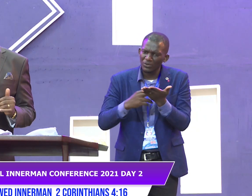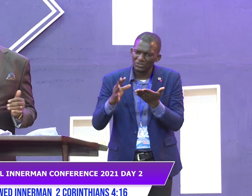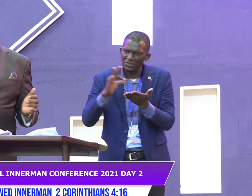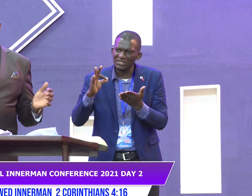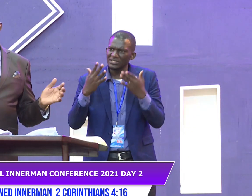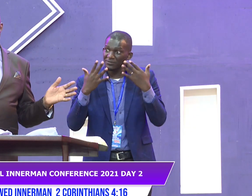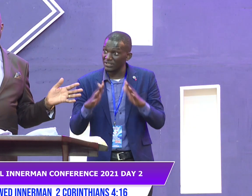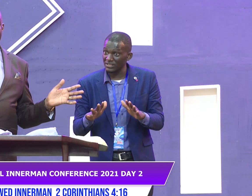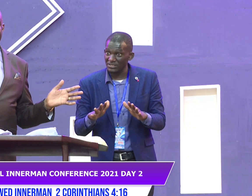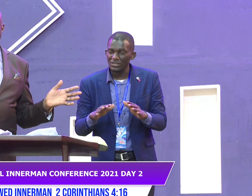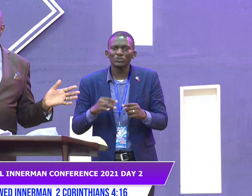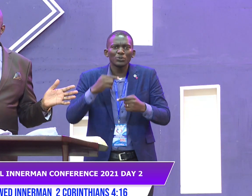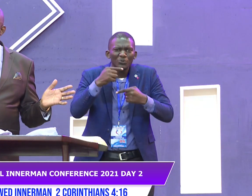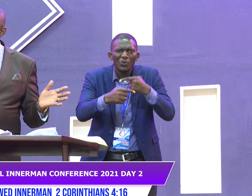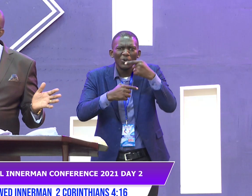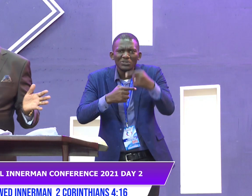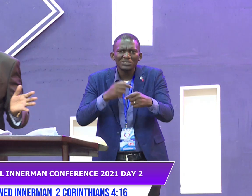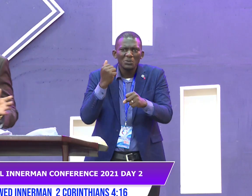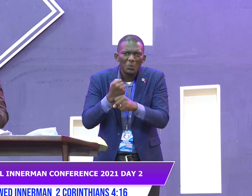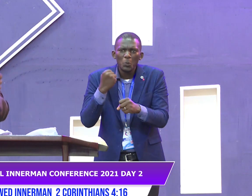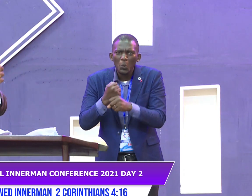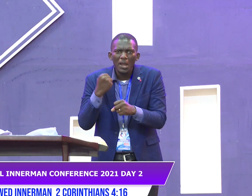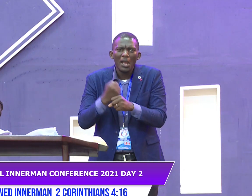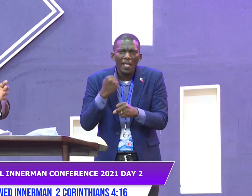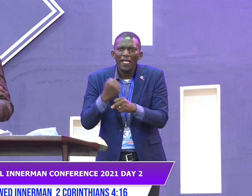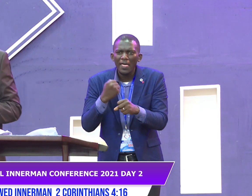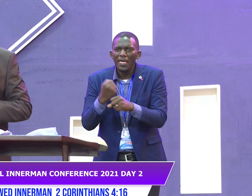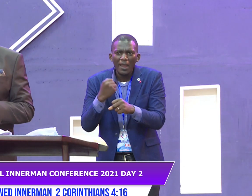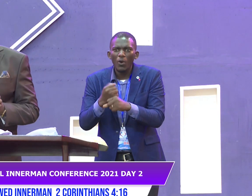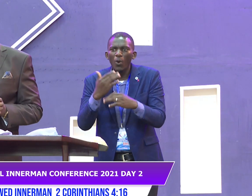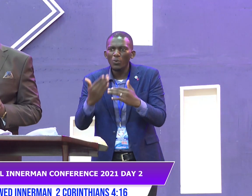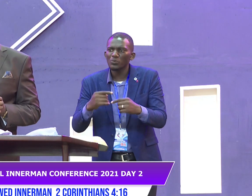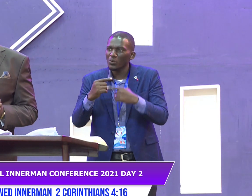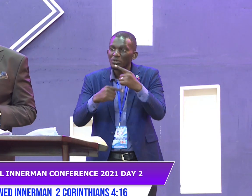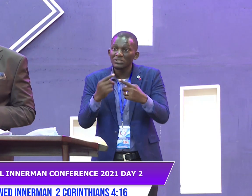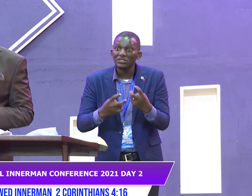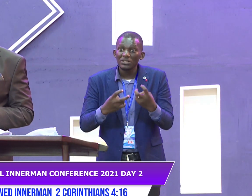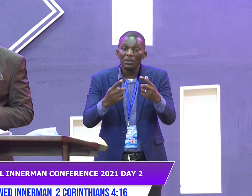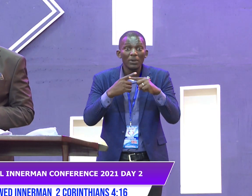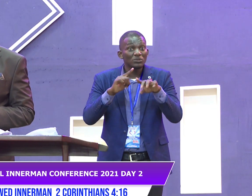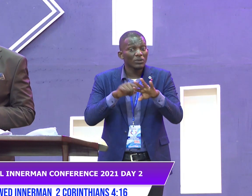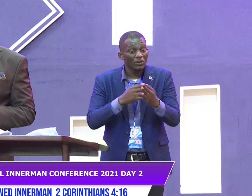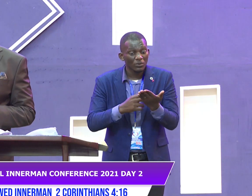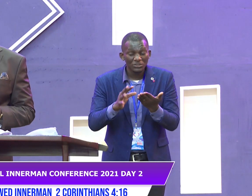you don't know that he has finished. You start to drive a dry thing.